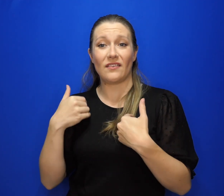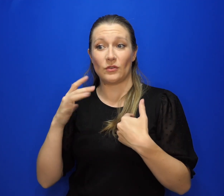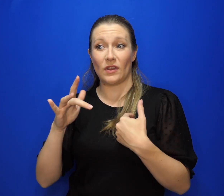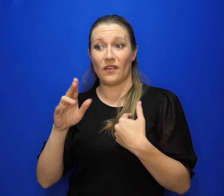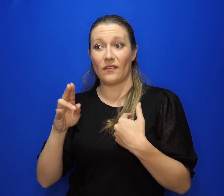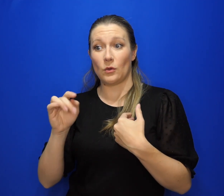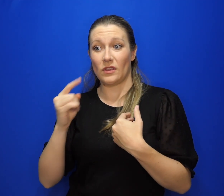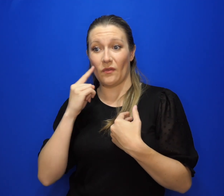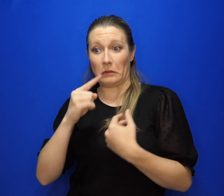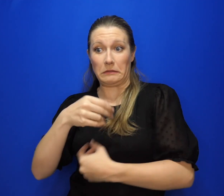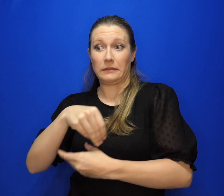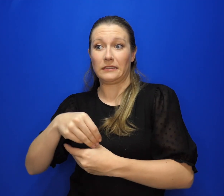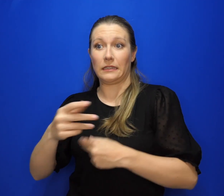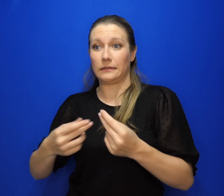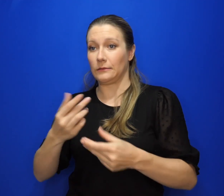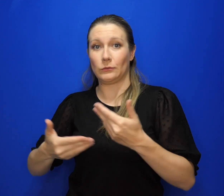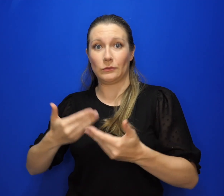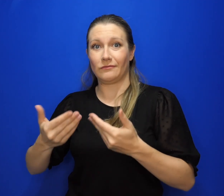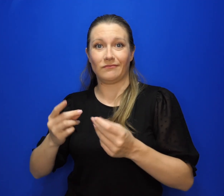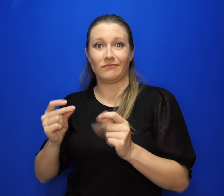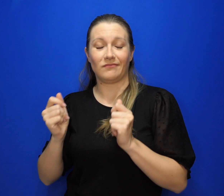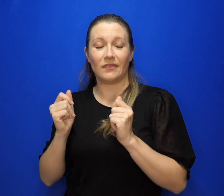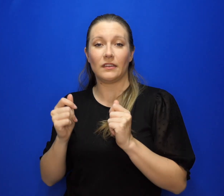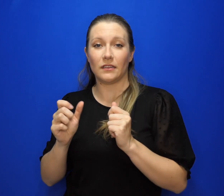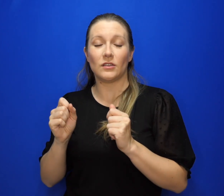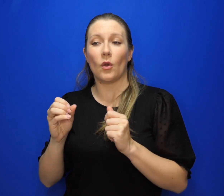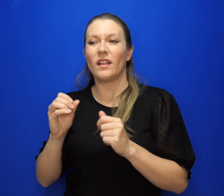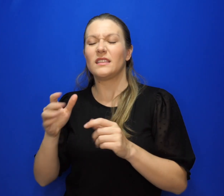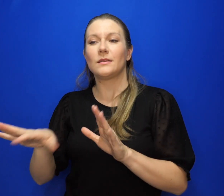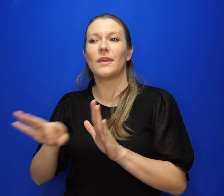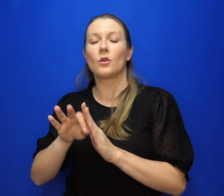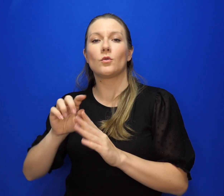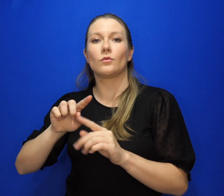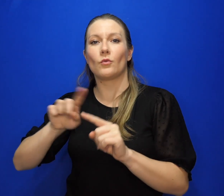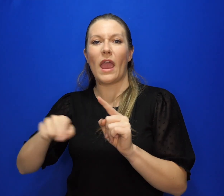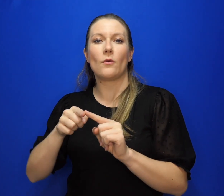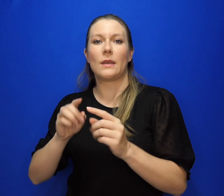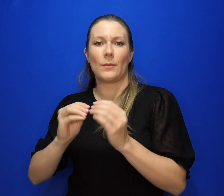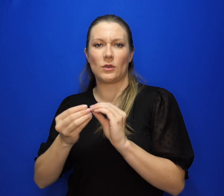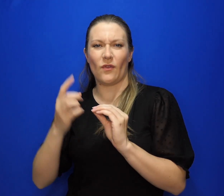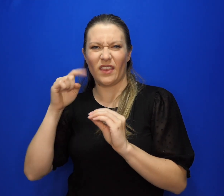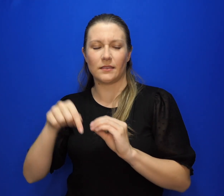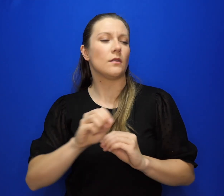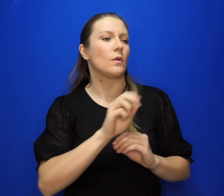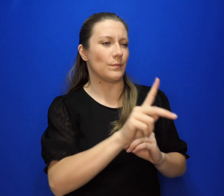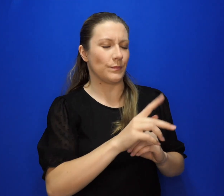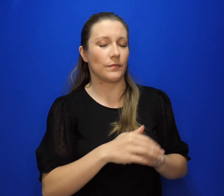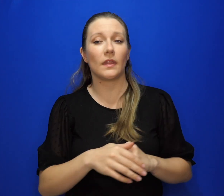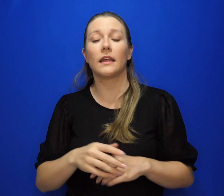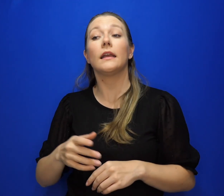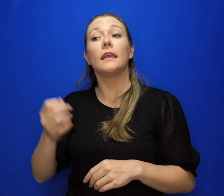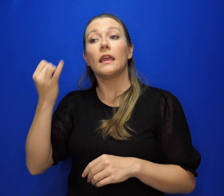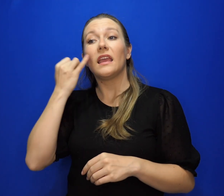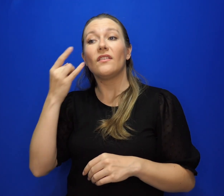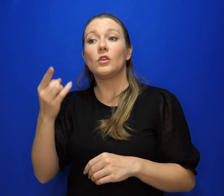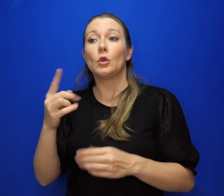so we can do this well, okay? Okay. Let's say you meant to inject, I don't know, 10 units of basal, and instead